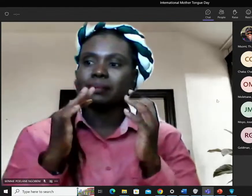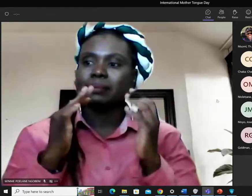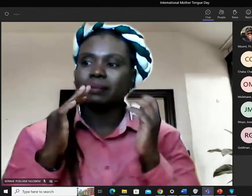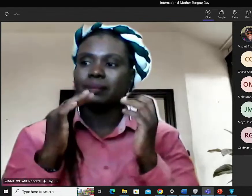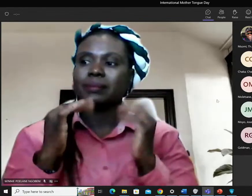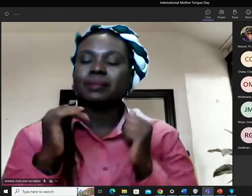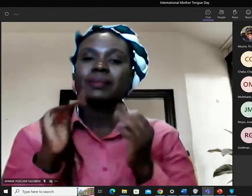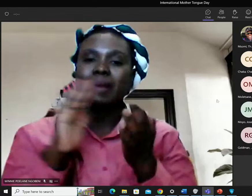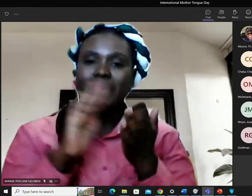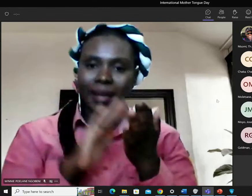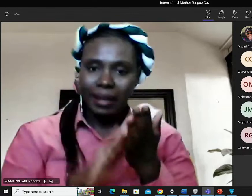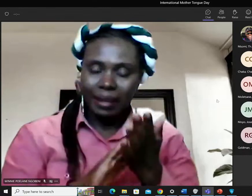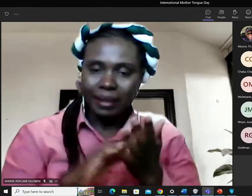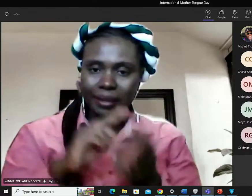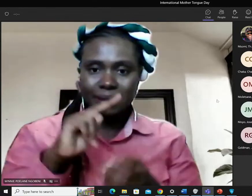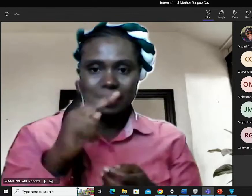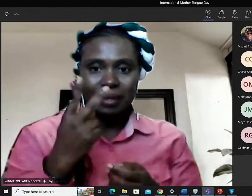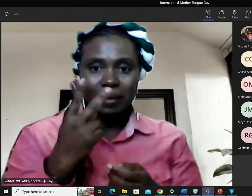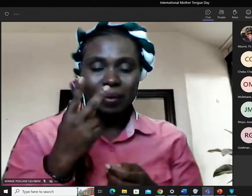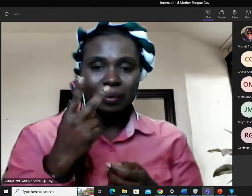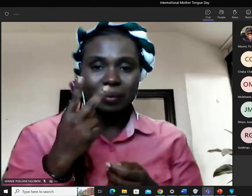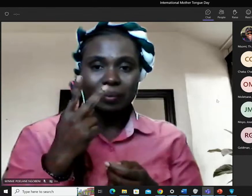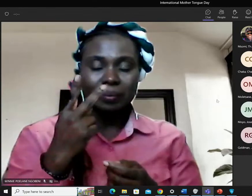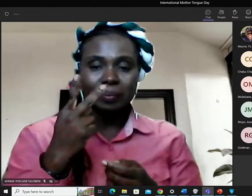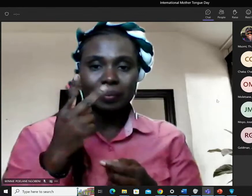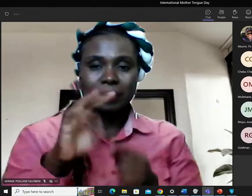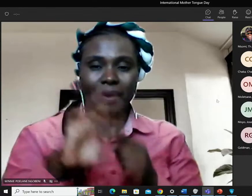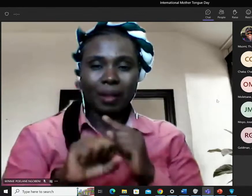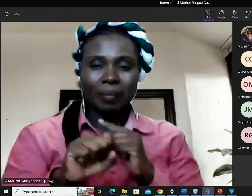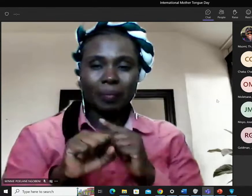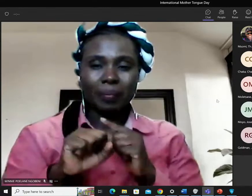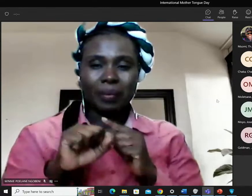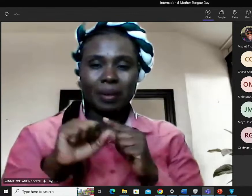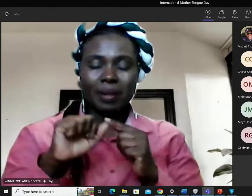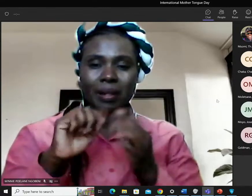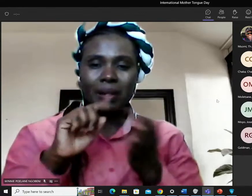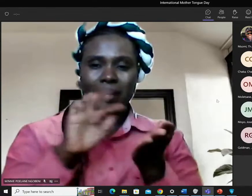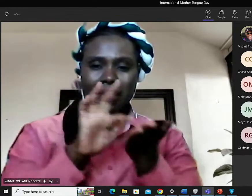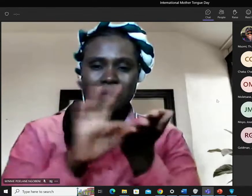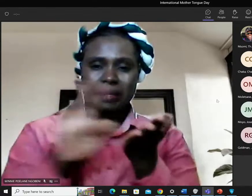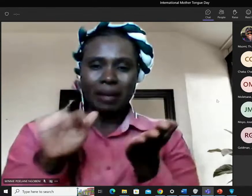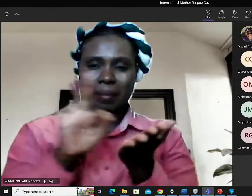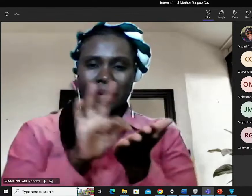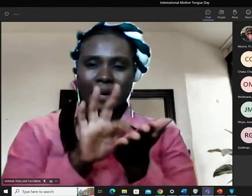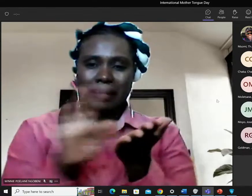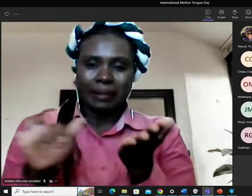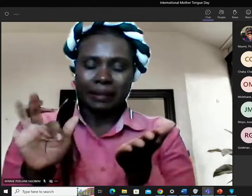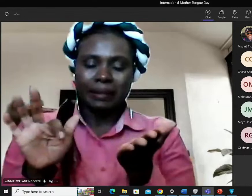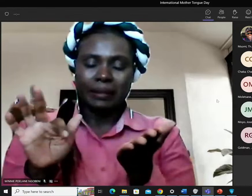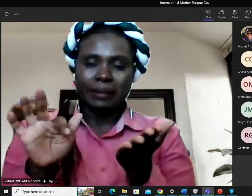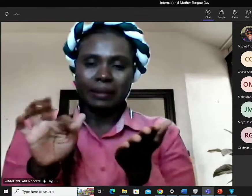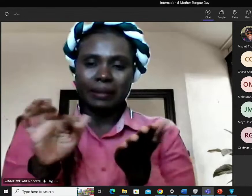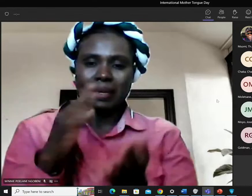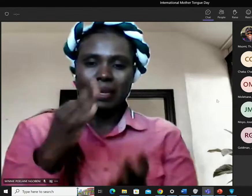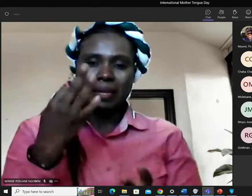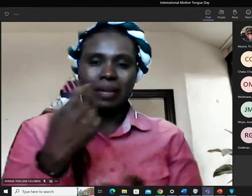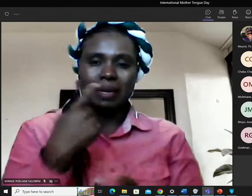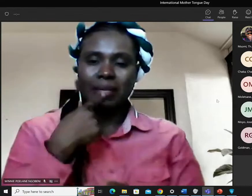And then the second position got a tablet and 3,000 rand.